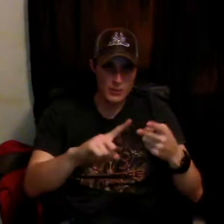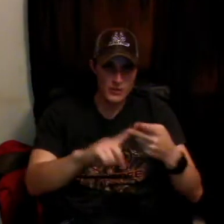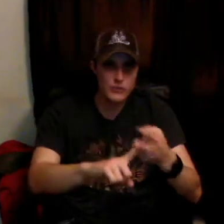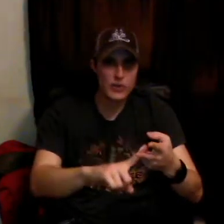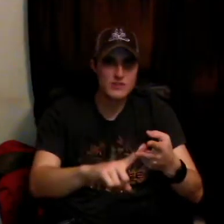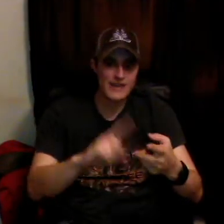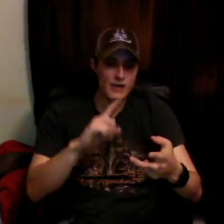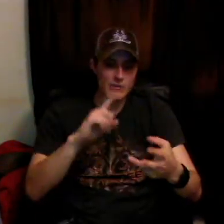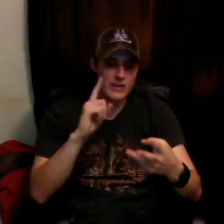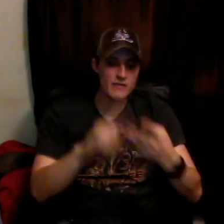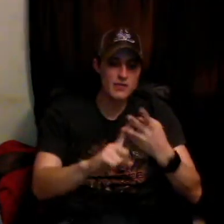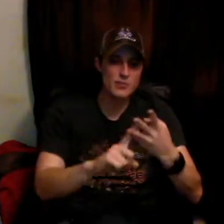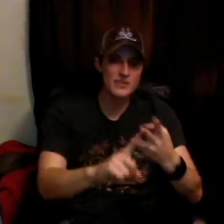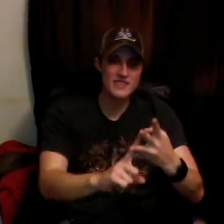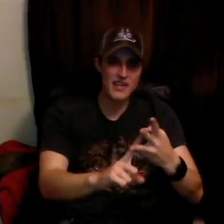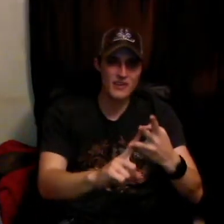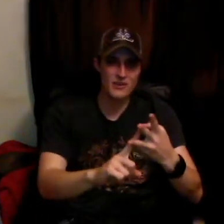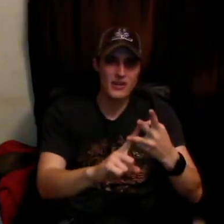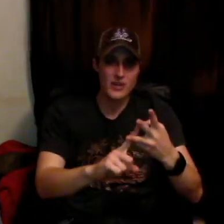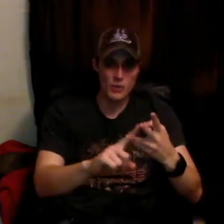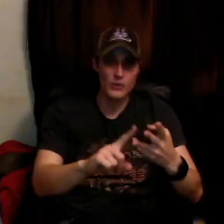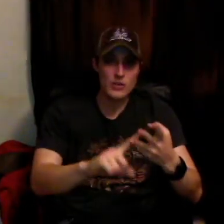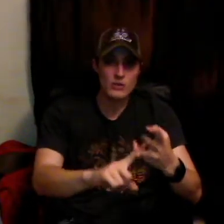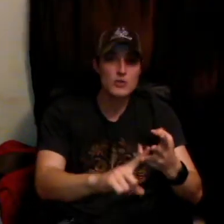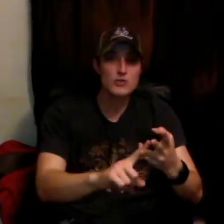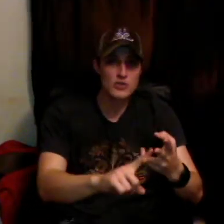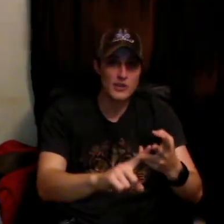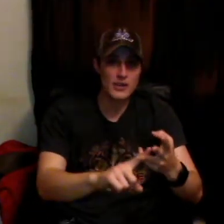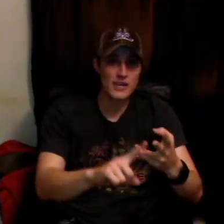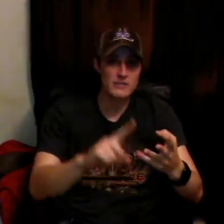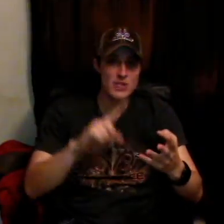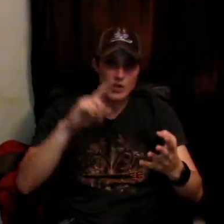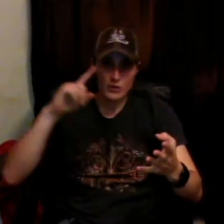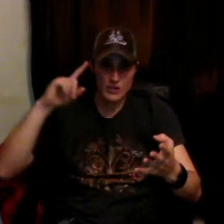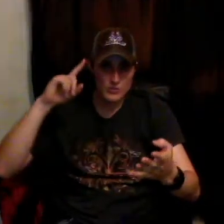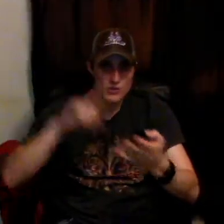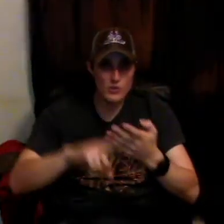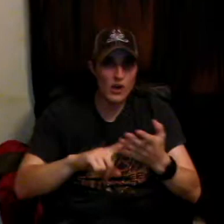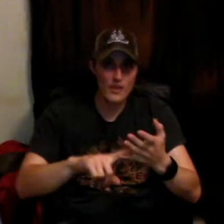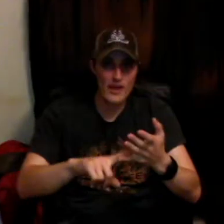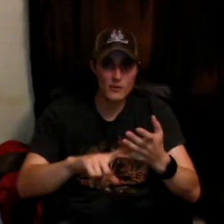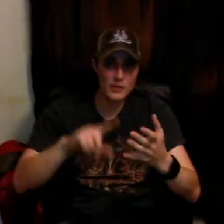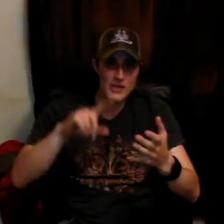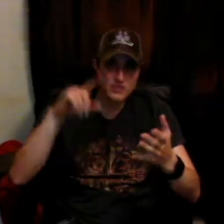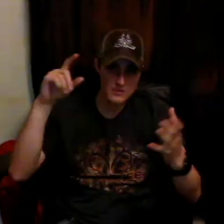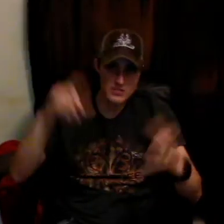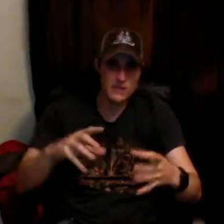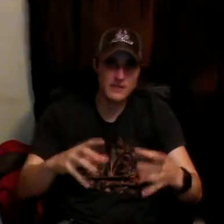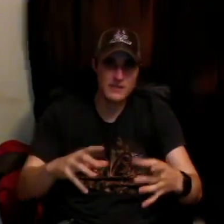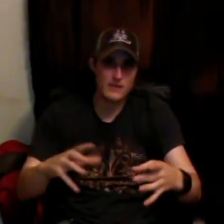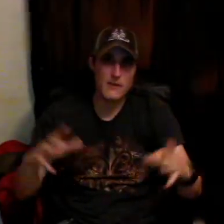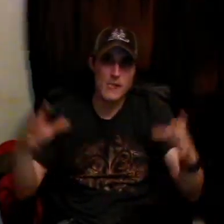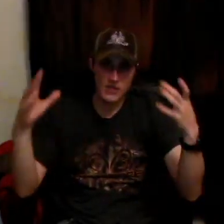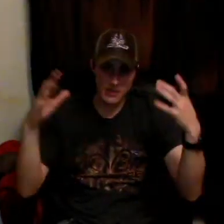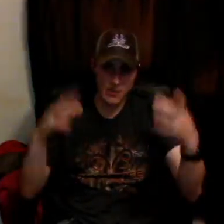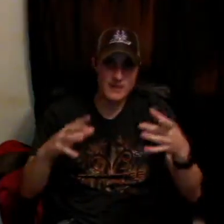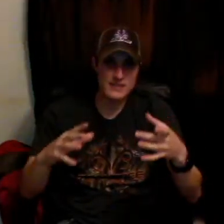when you go scout, whenever you put together, or when you use trail cams, when you do all that, when you actually observe the deer, come hunting